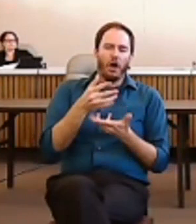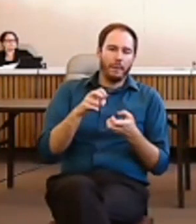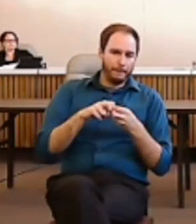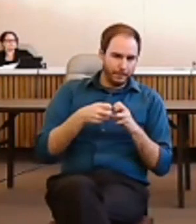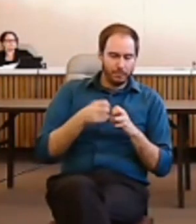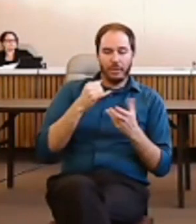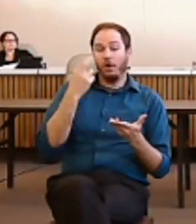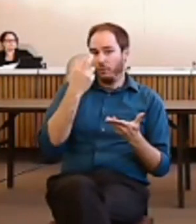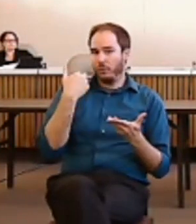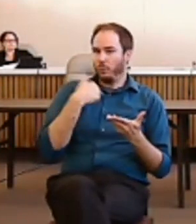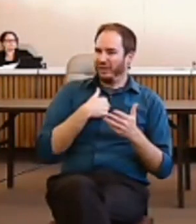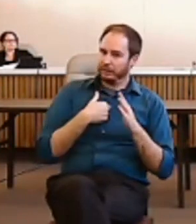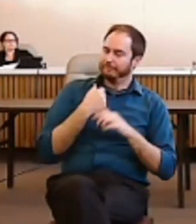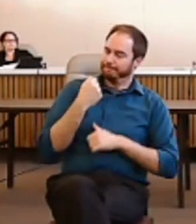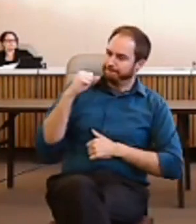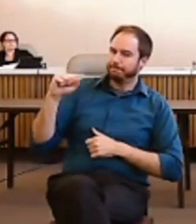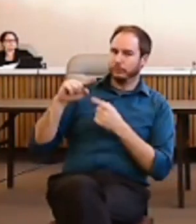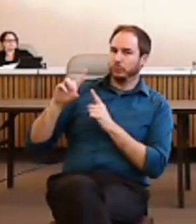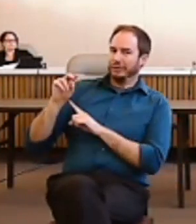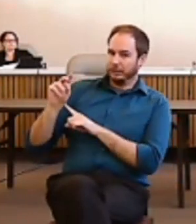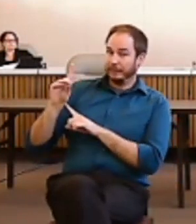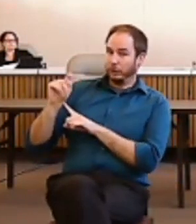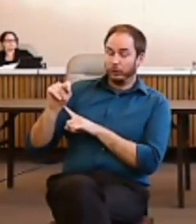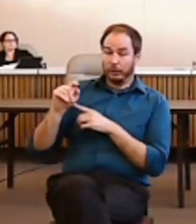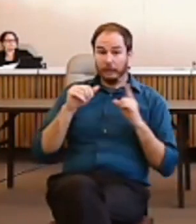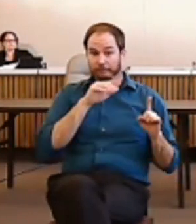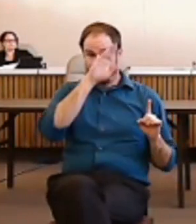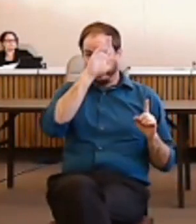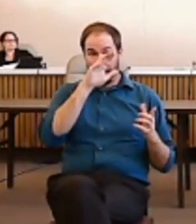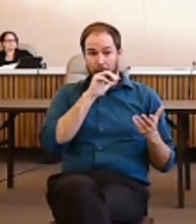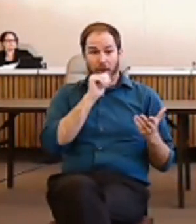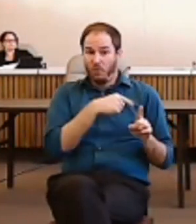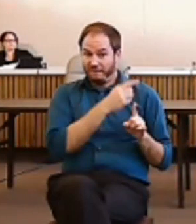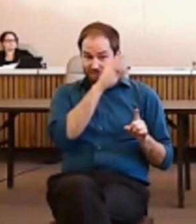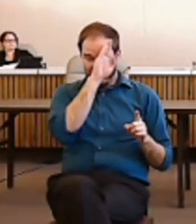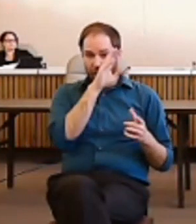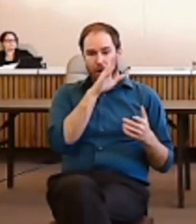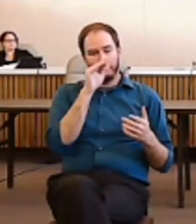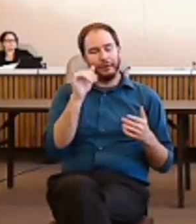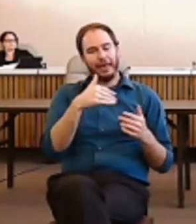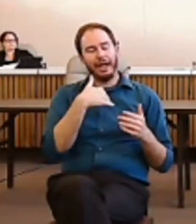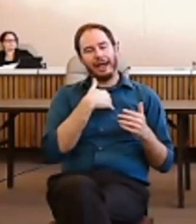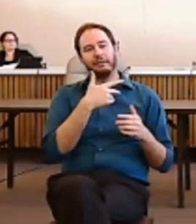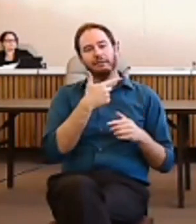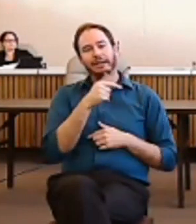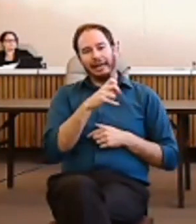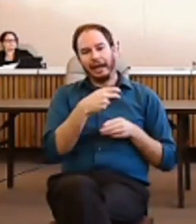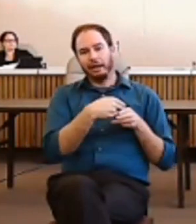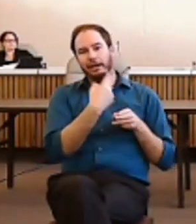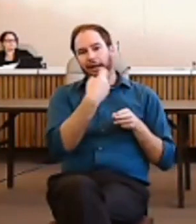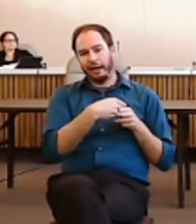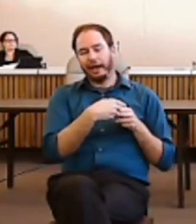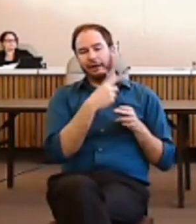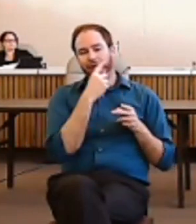So that's why we're pushing back more than the fire standpoint, because again, a gated exit handles the fire